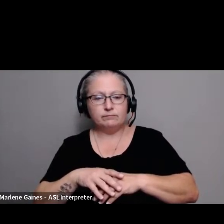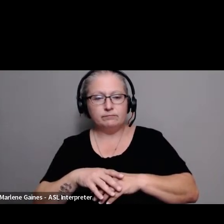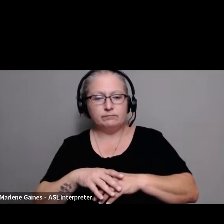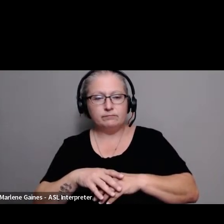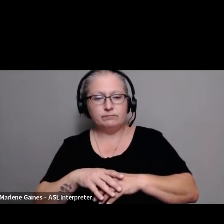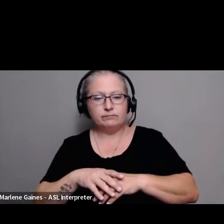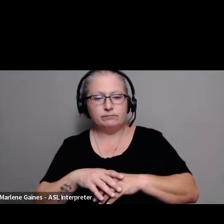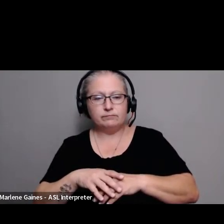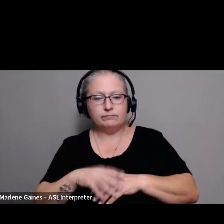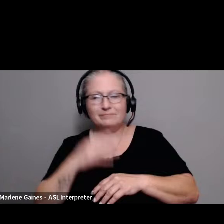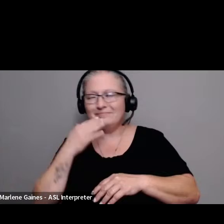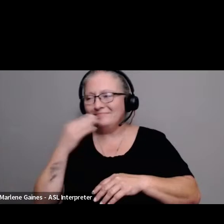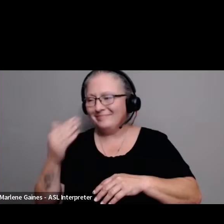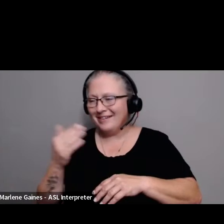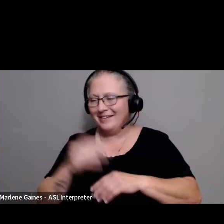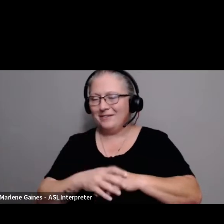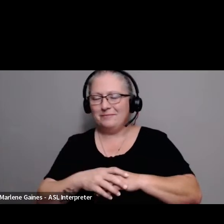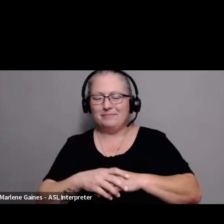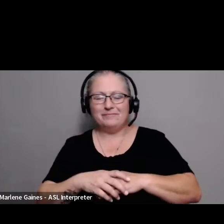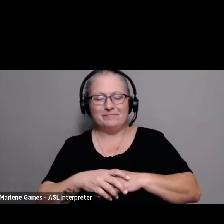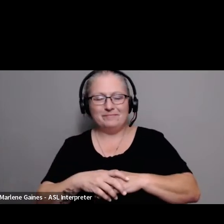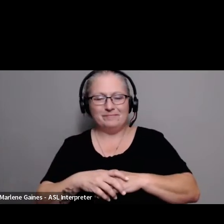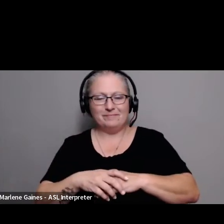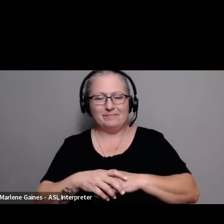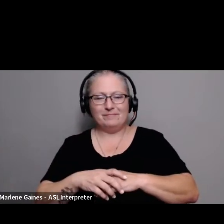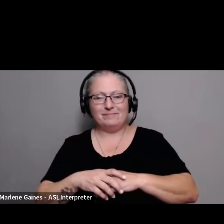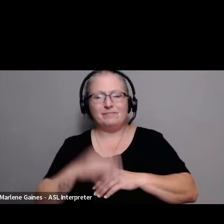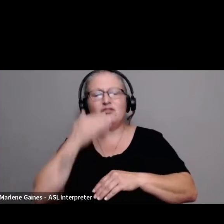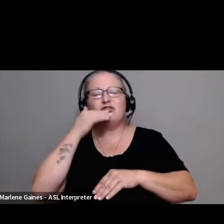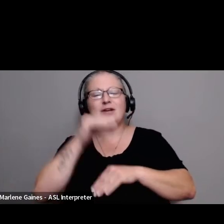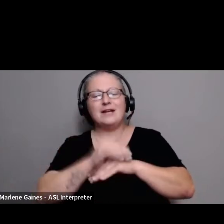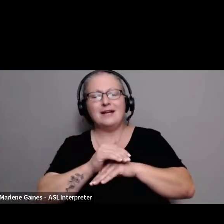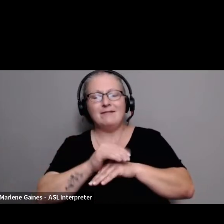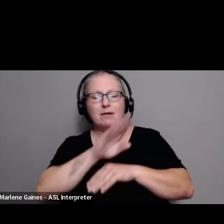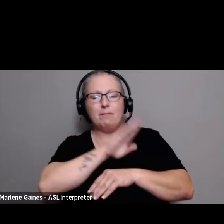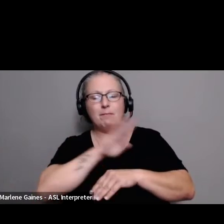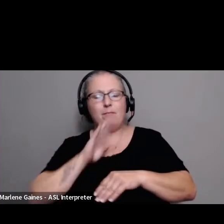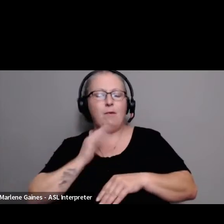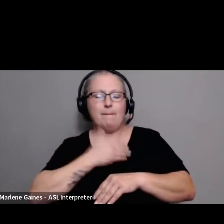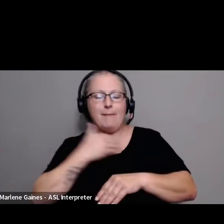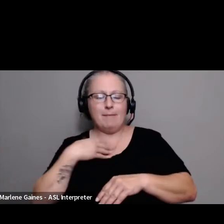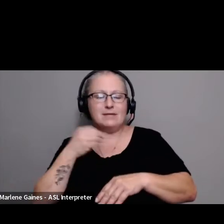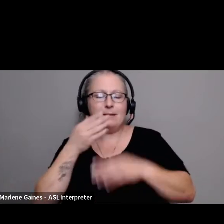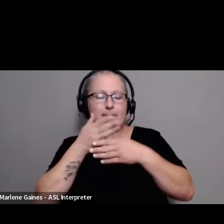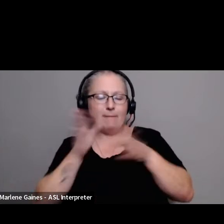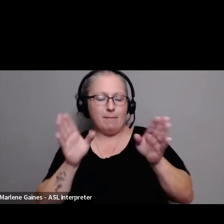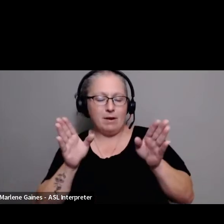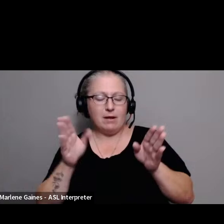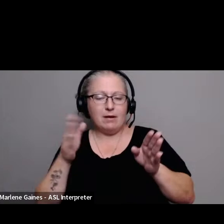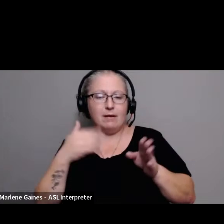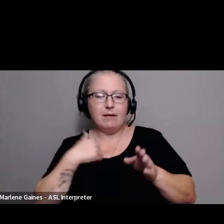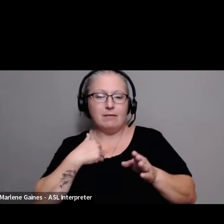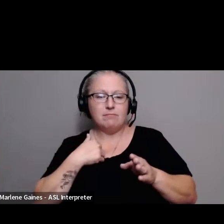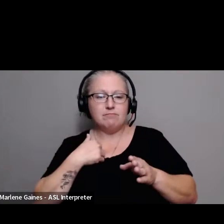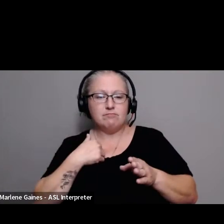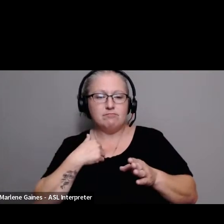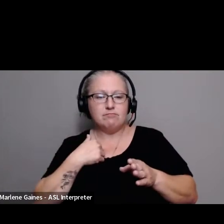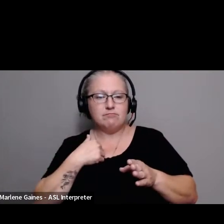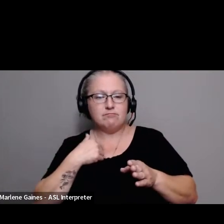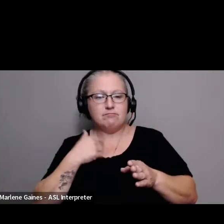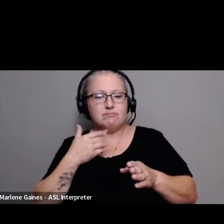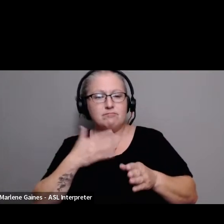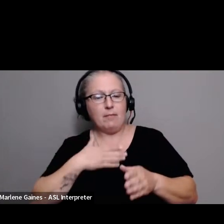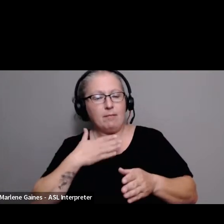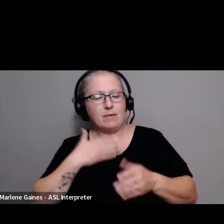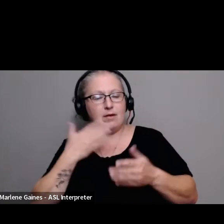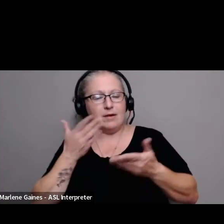Thank you. Thank you. Good evening, members of the board and the public. I'm pleased to make a